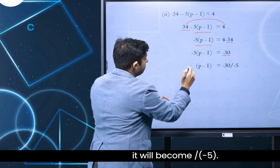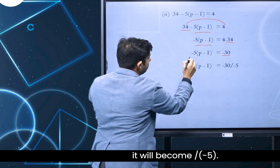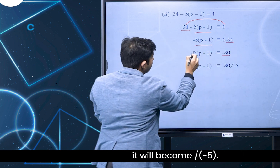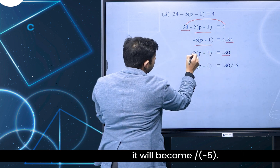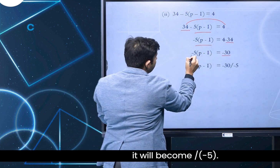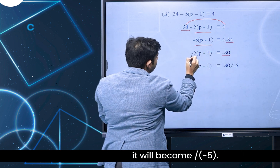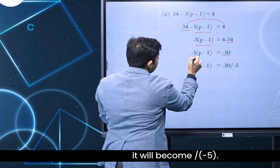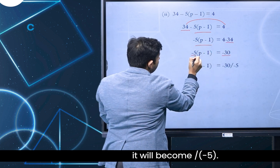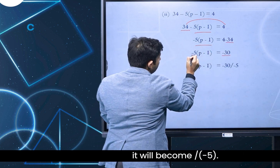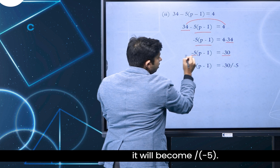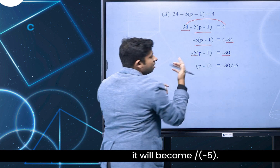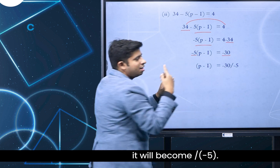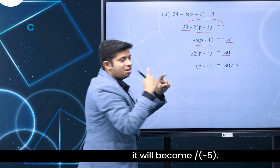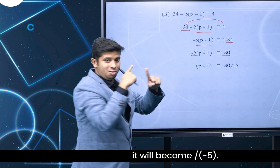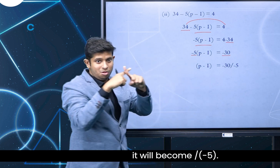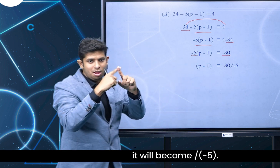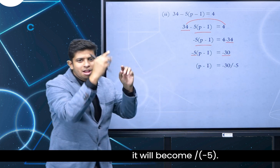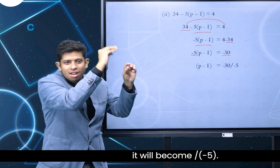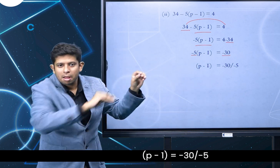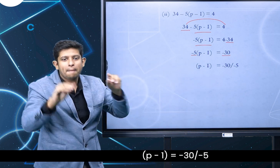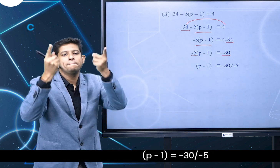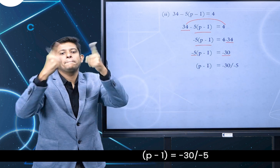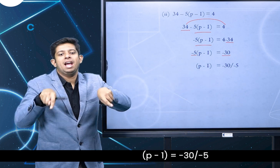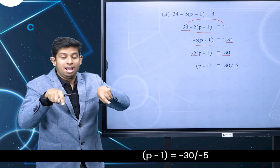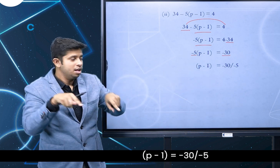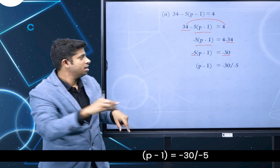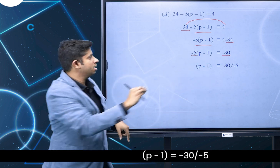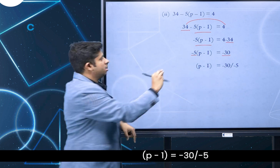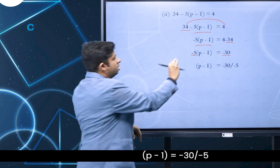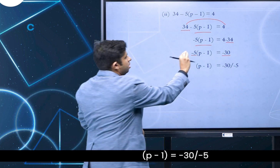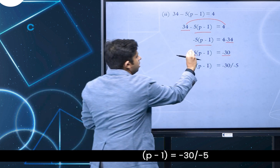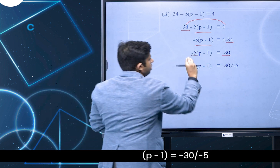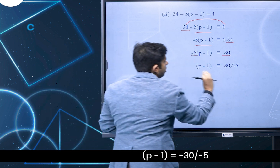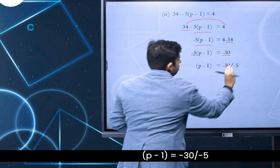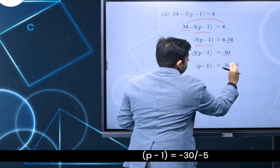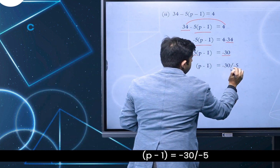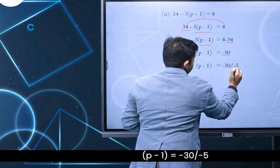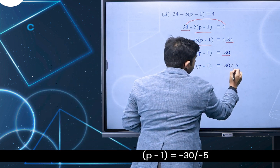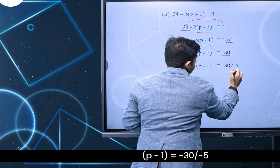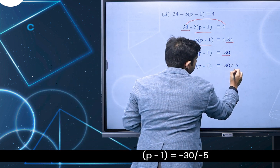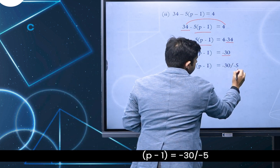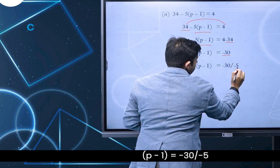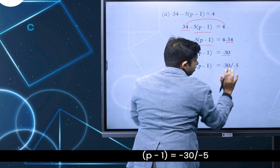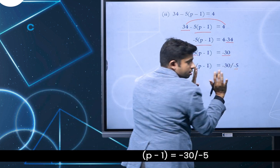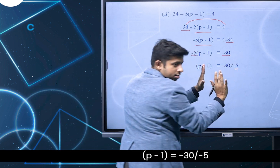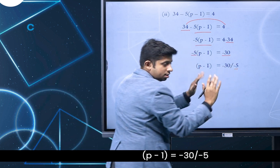will become division of minus 5. P minus 1 equals to minus 30 by minus 5.